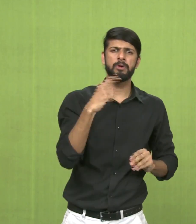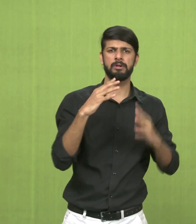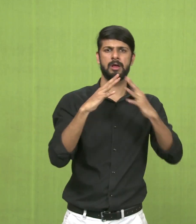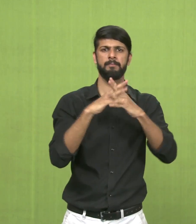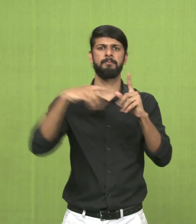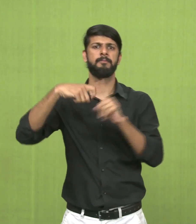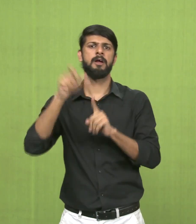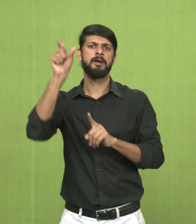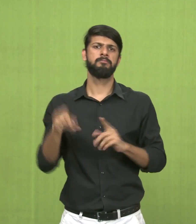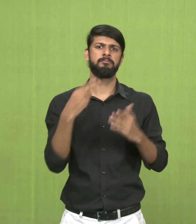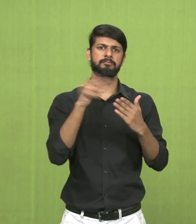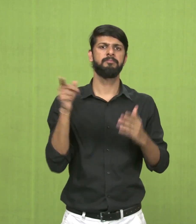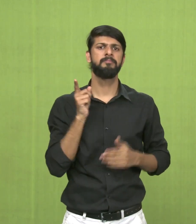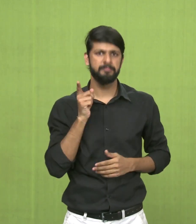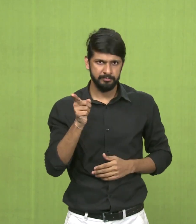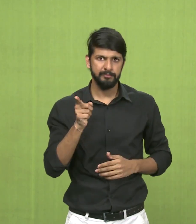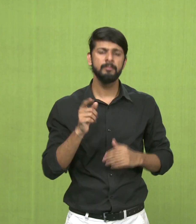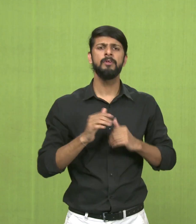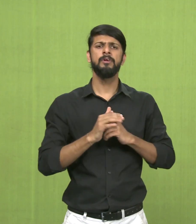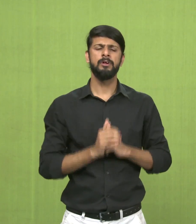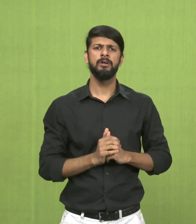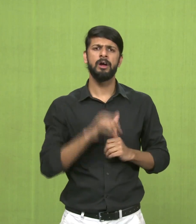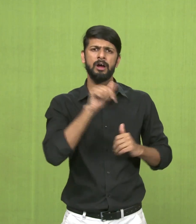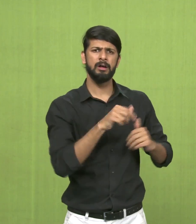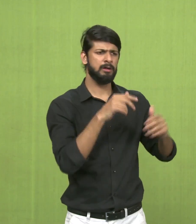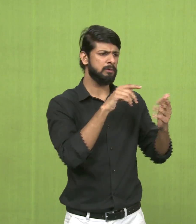is Vasily Kandinsky.